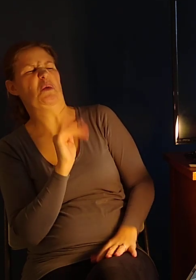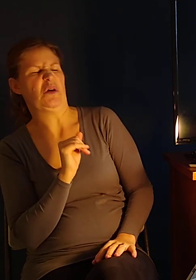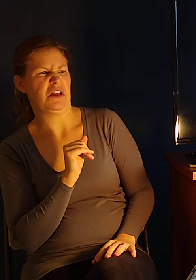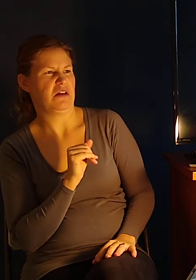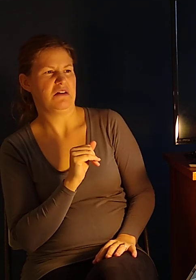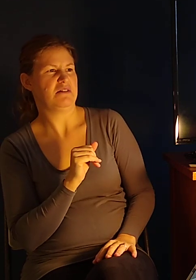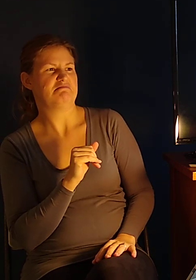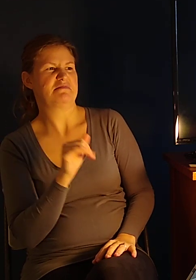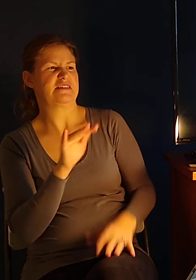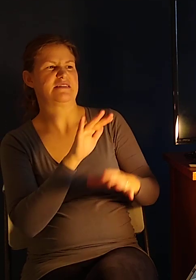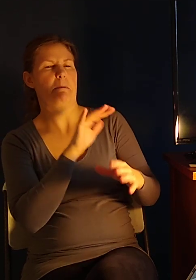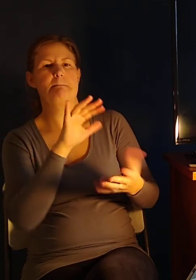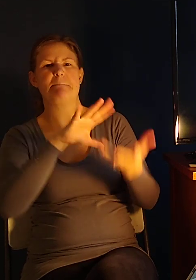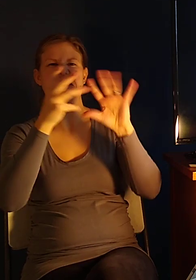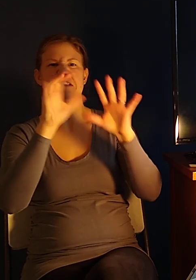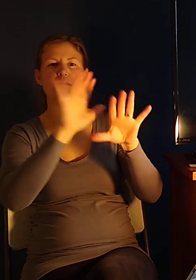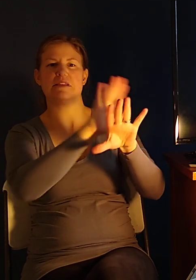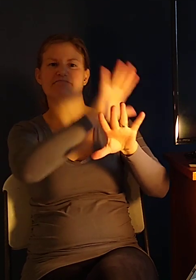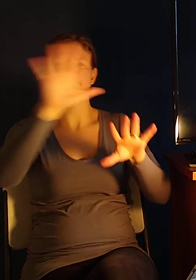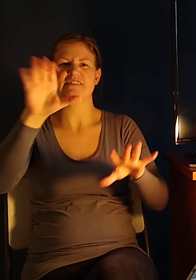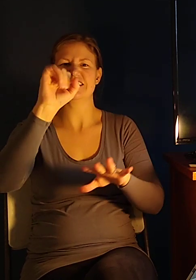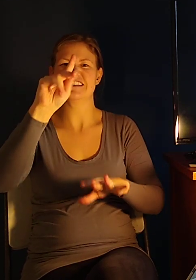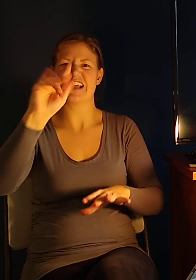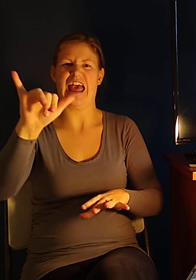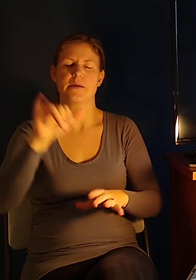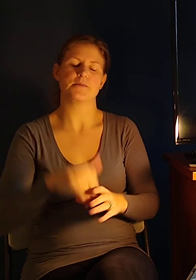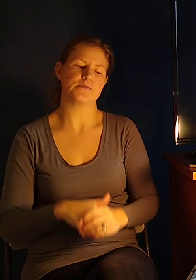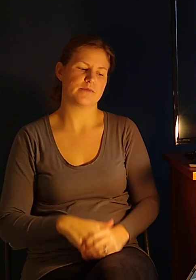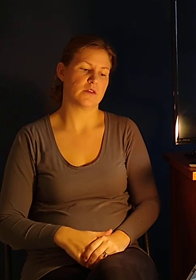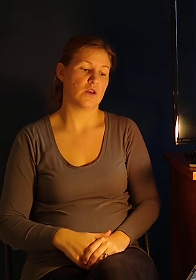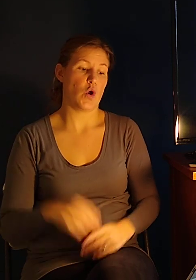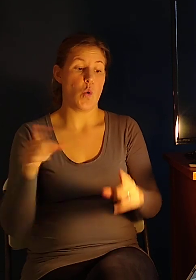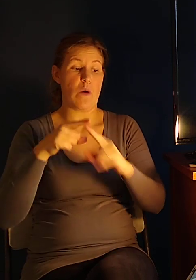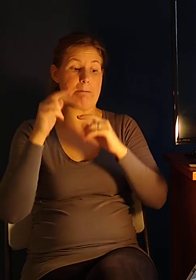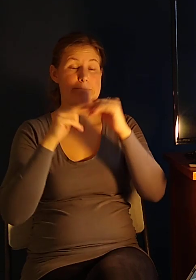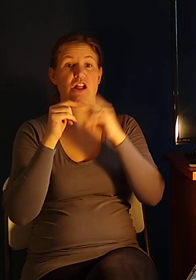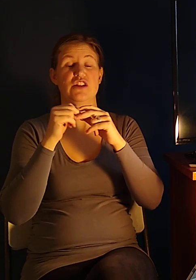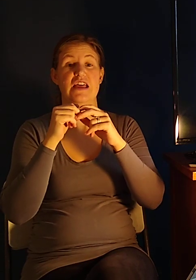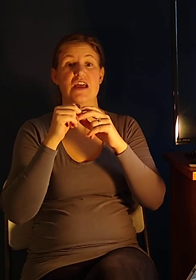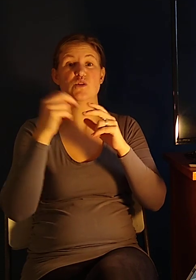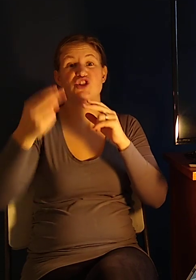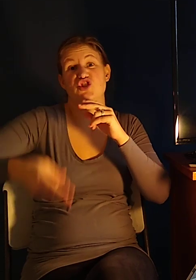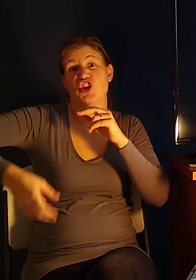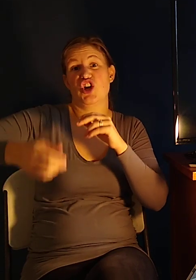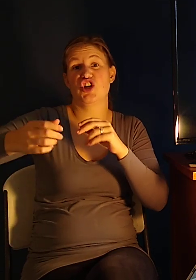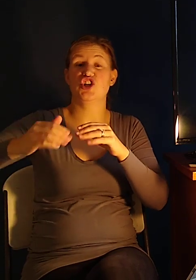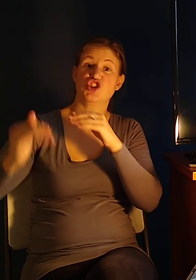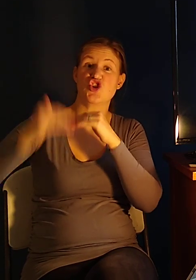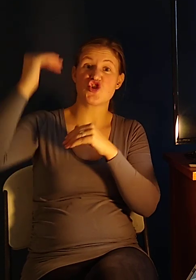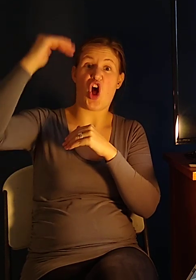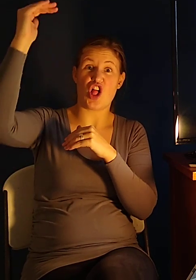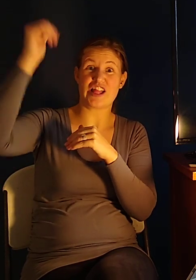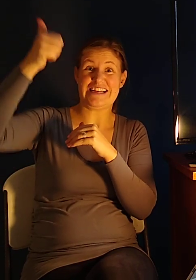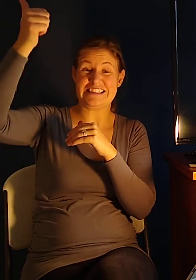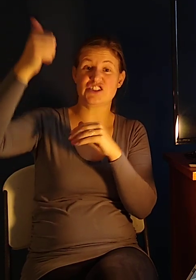sky. When it was built, it was the world's tallest freestanding structure. Even now, it is